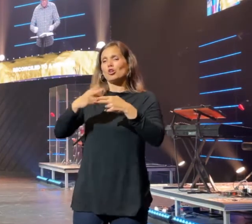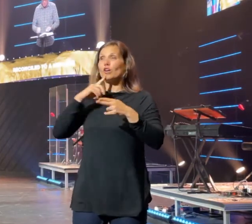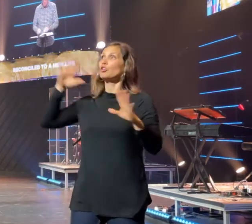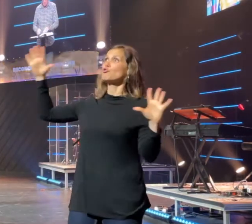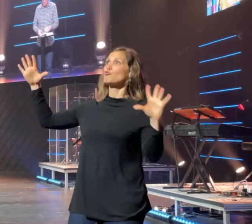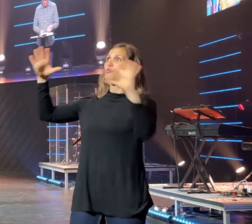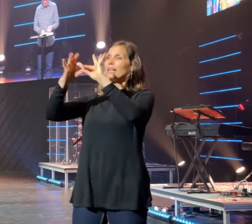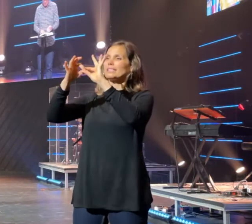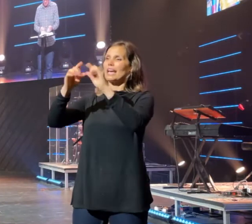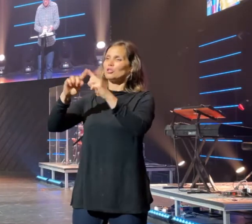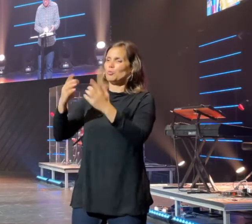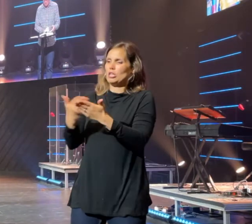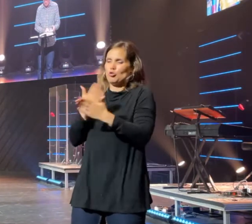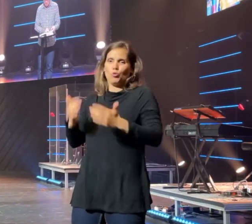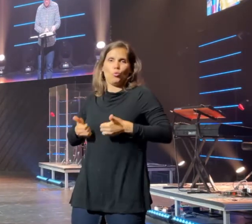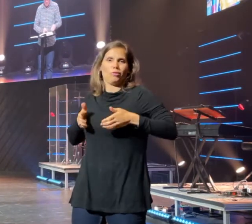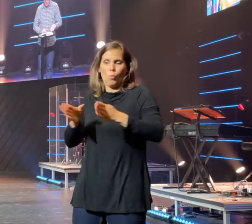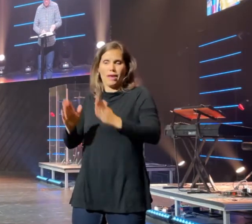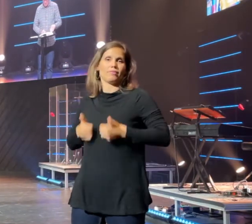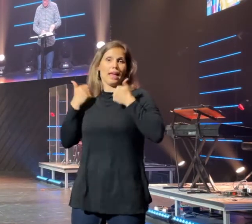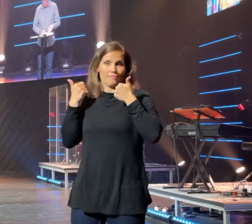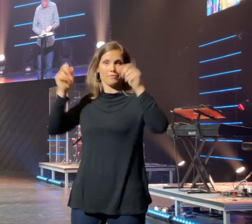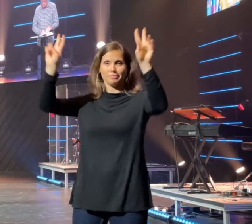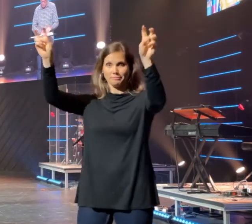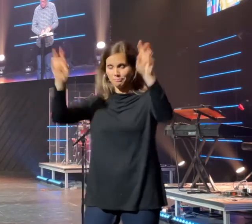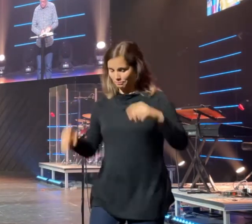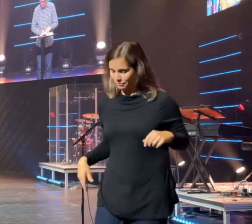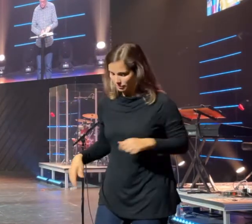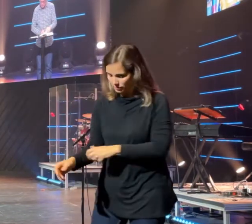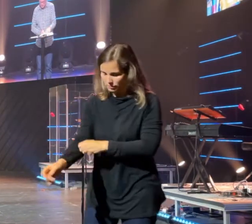Way of Life. The Bible says it in these words.